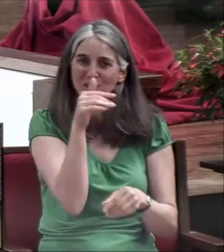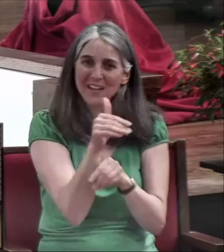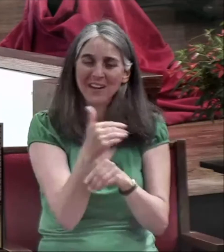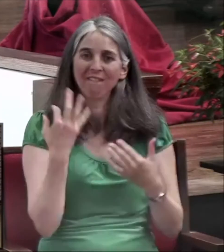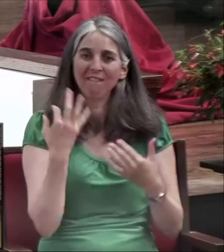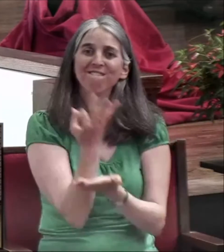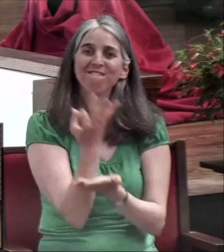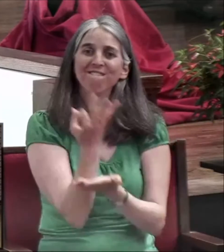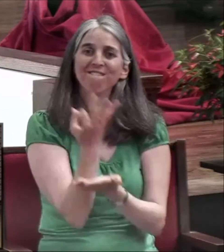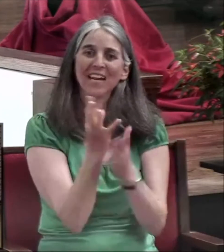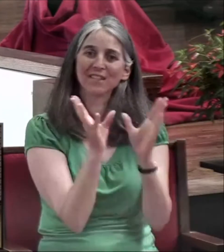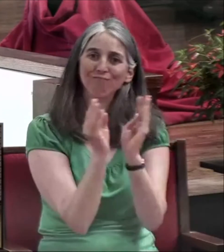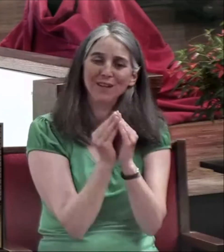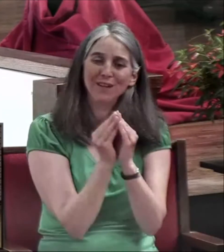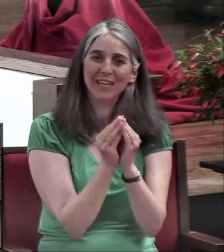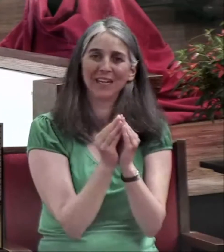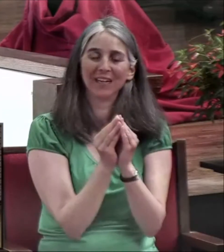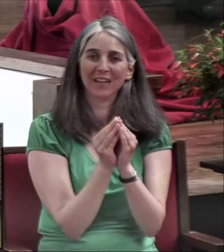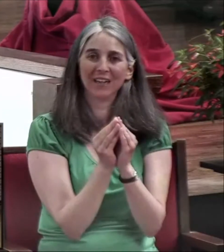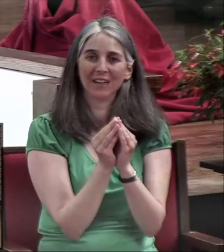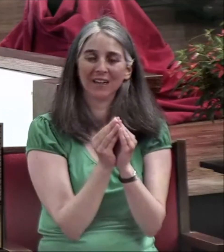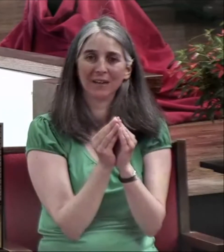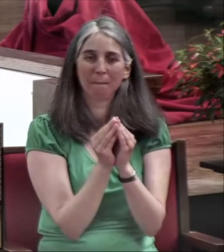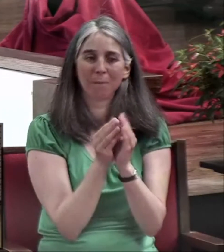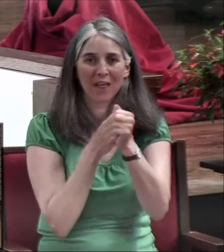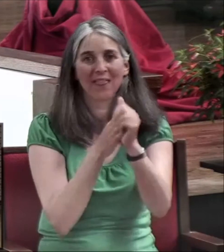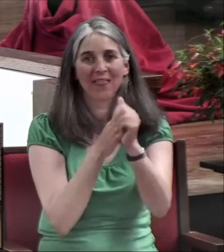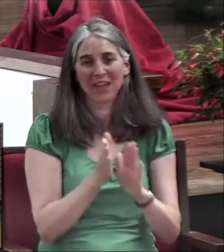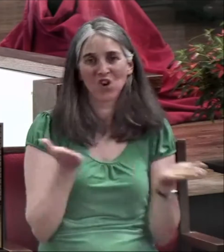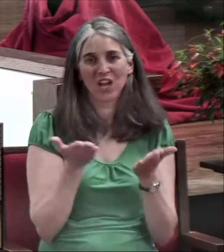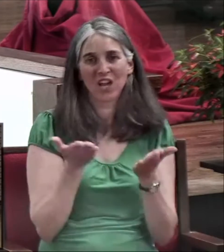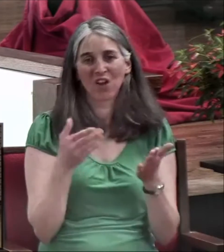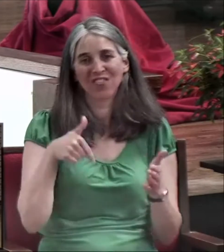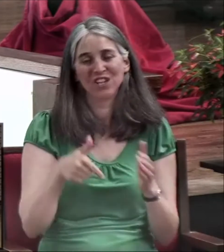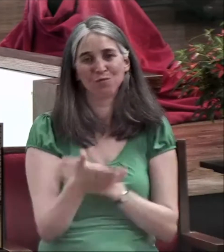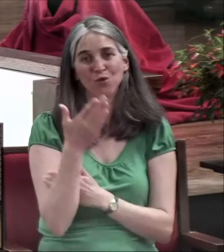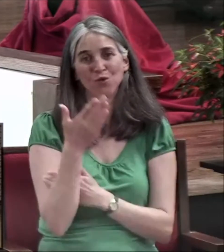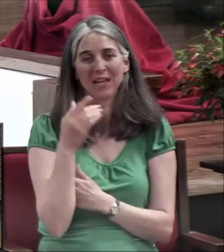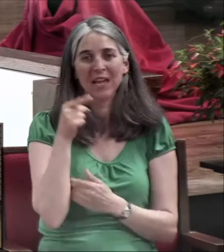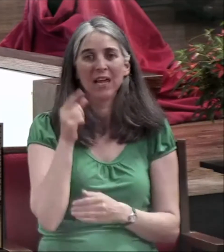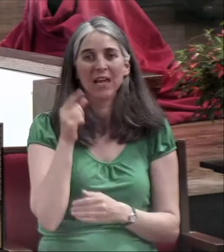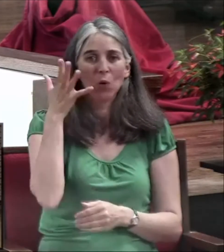committee, and our finance committee chair is here with us this morning. He'll be in Maine